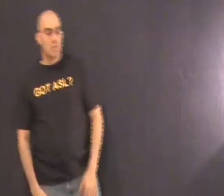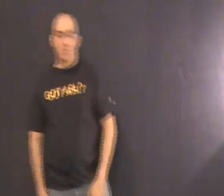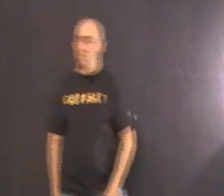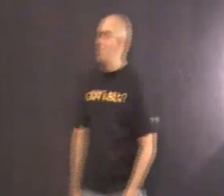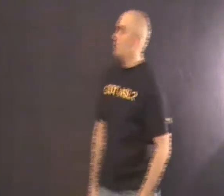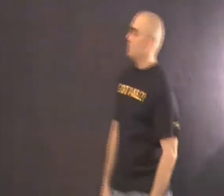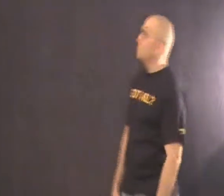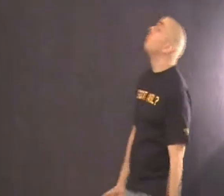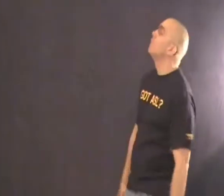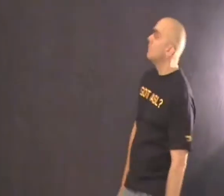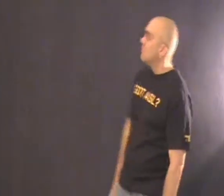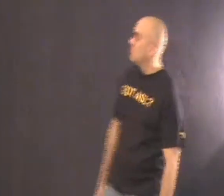What's up?